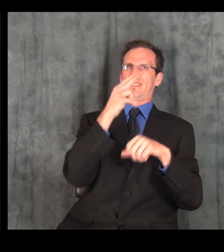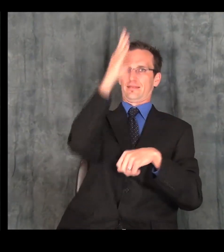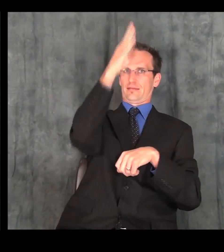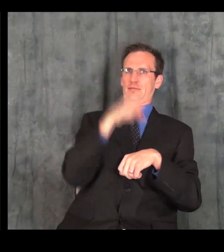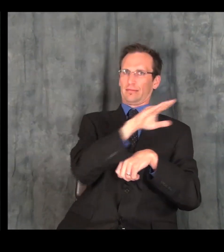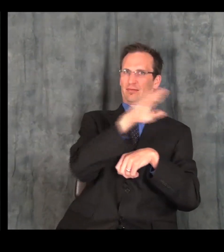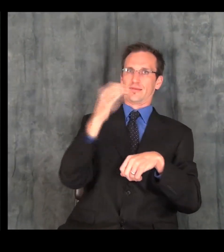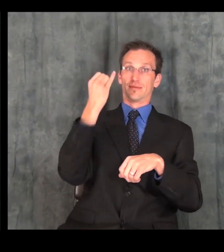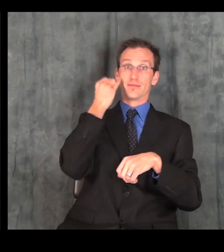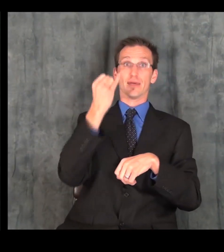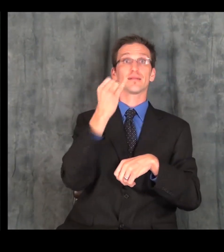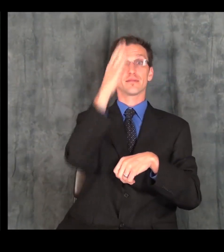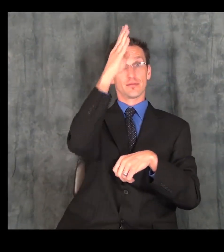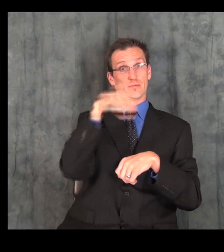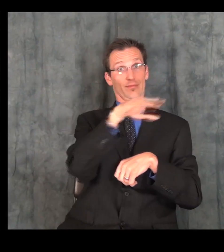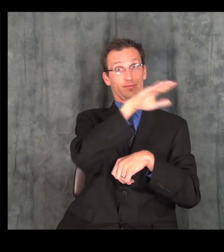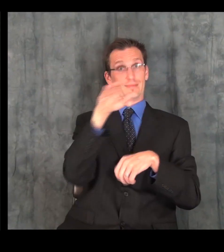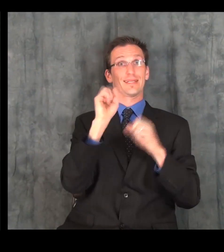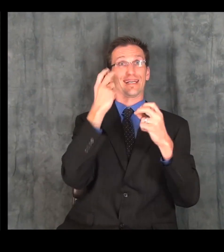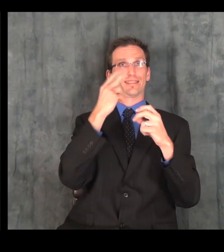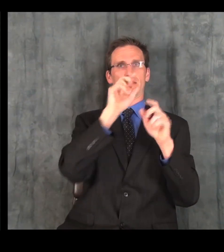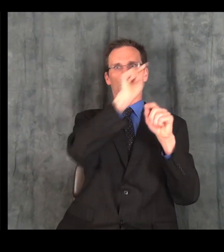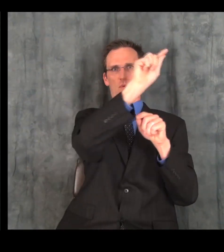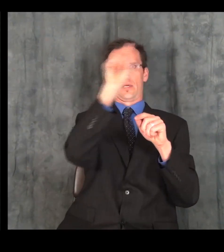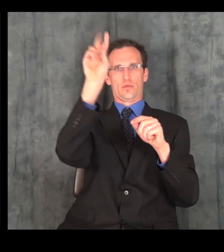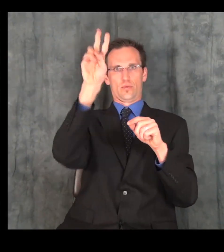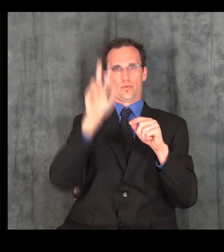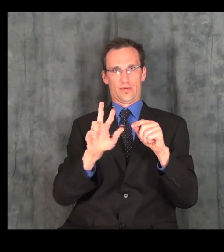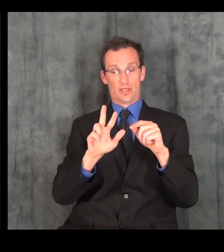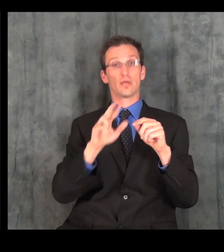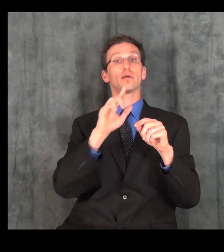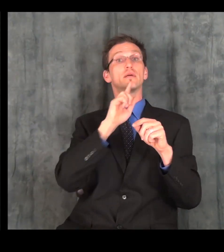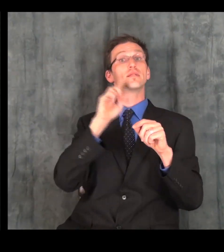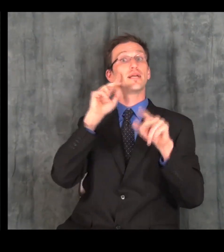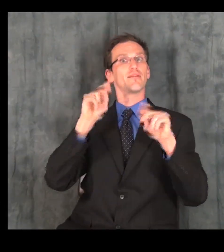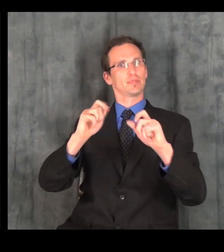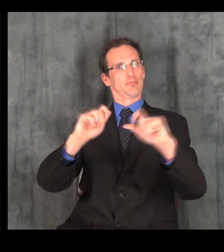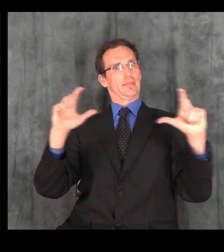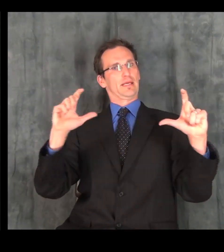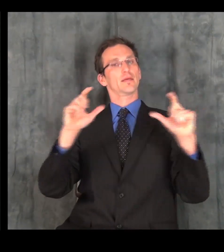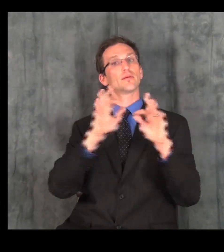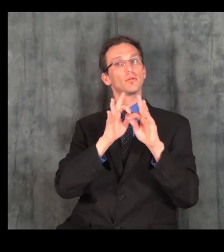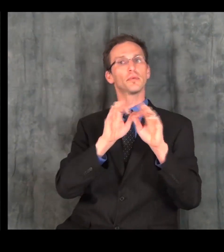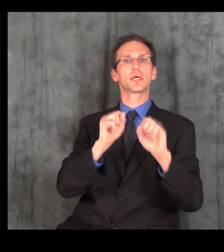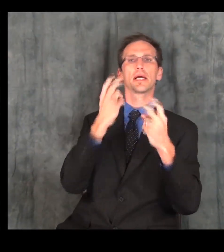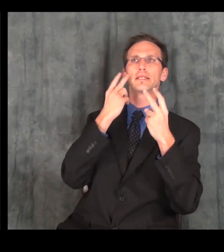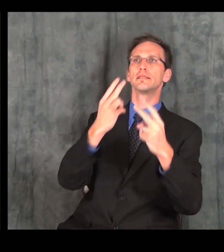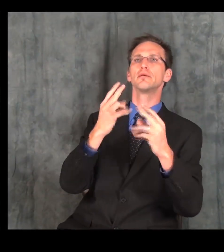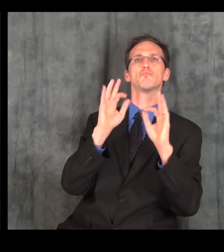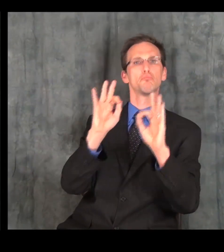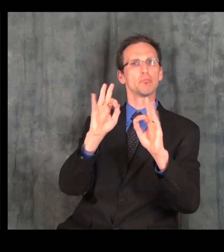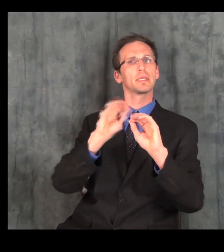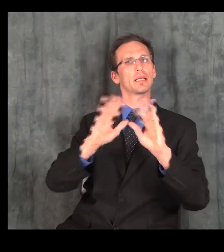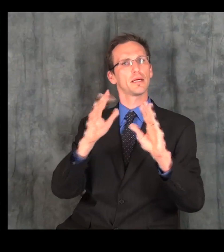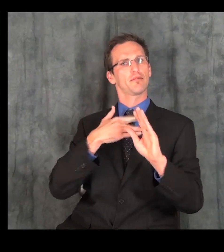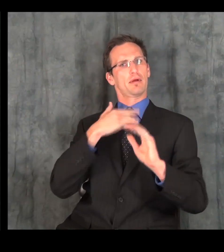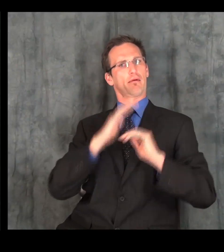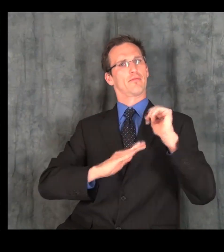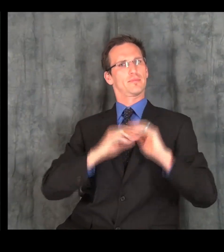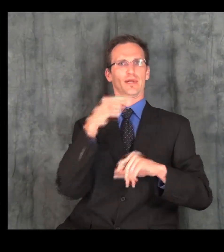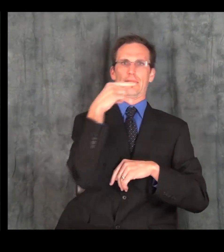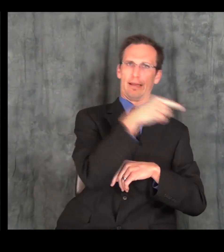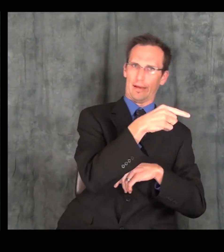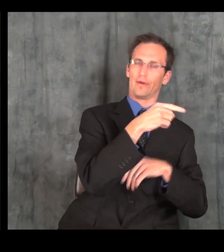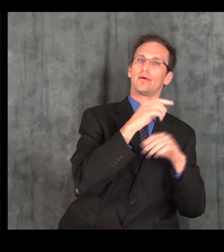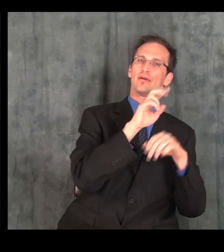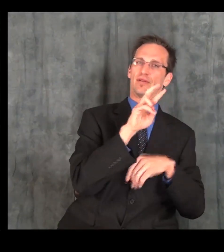3 quadrants, the deaf person was actually a lot larger, and she felt quite comfortable in the situation where she was